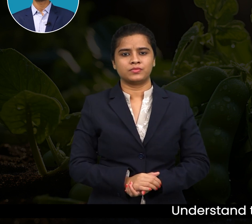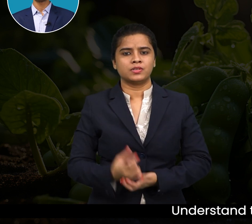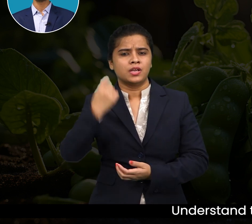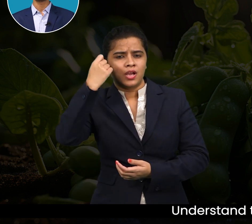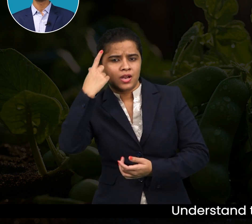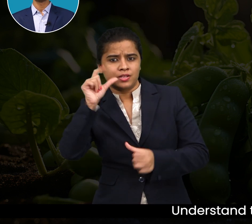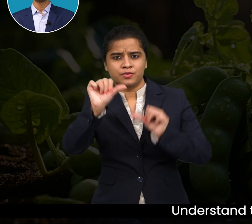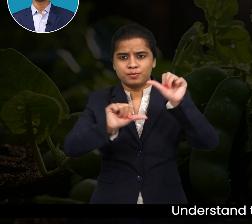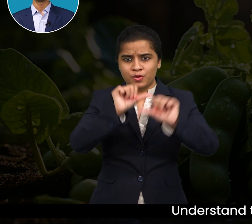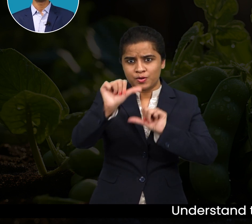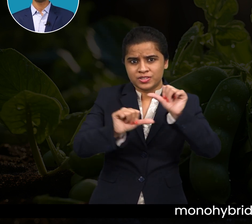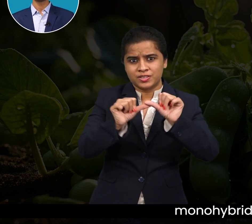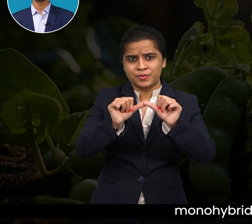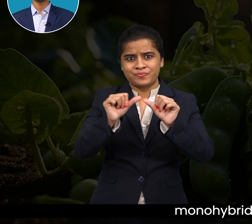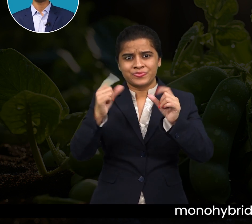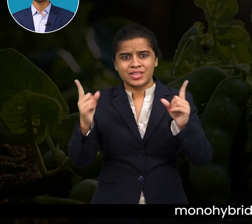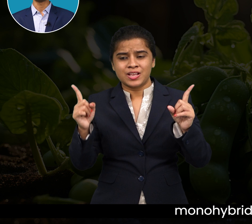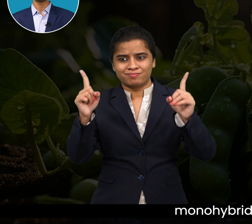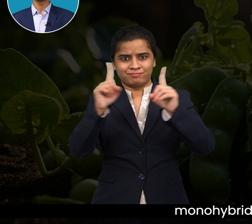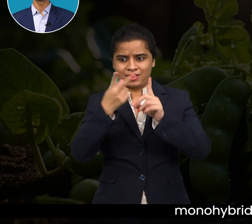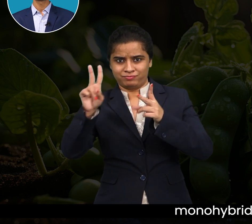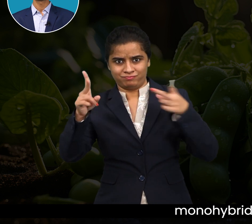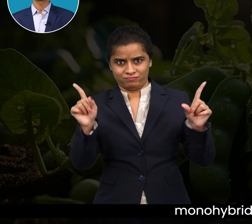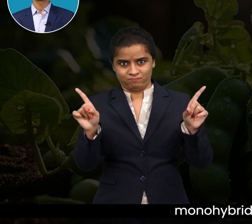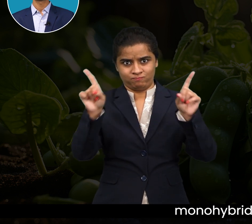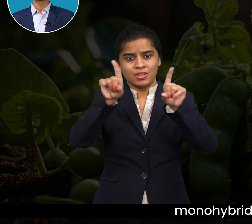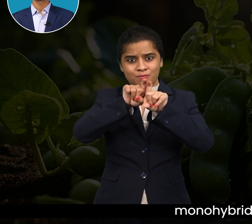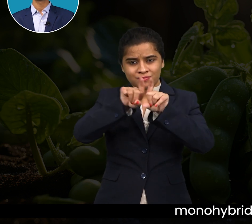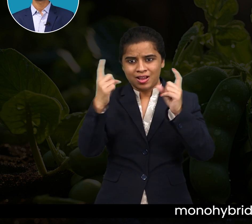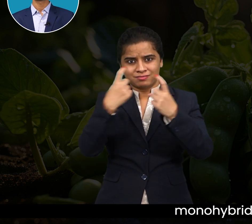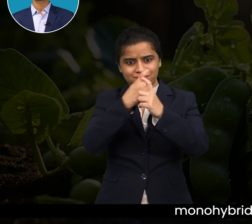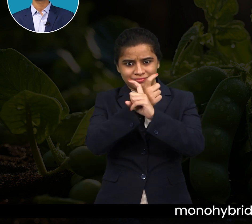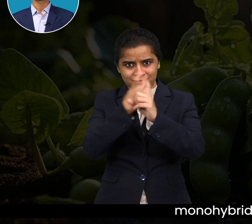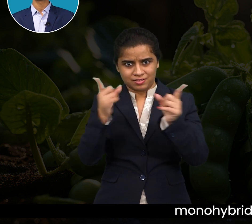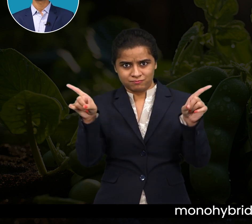Understand the process of monohybrid and dihybrid.